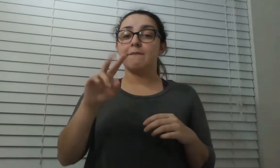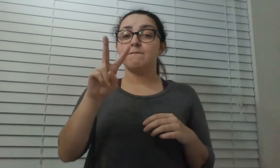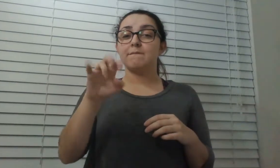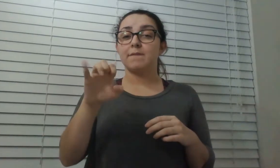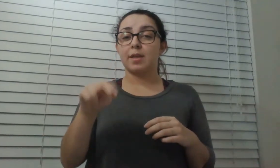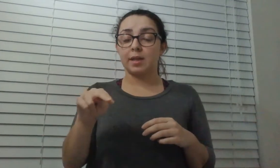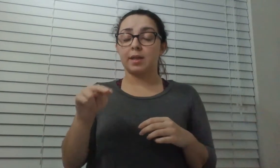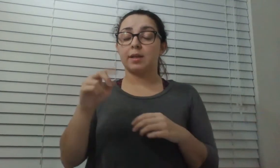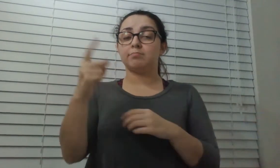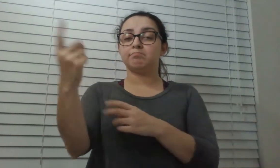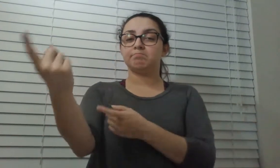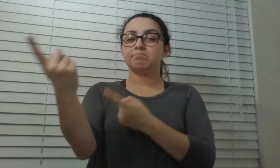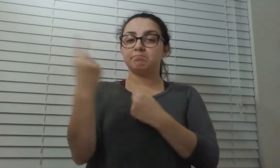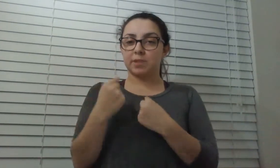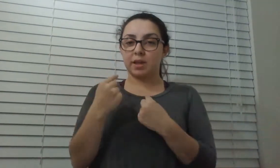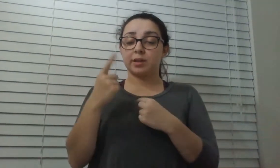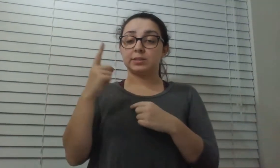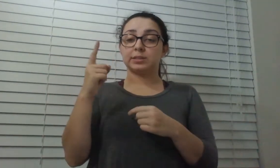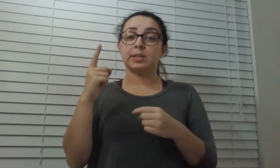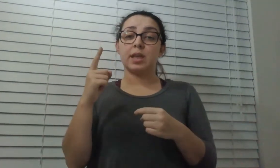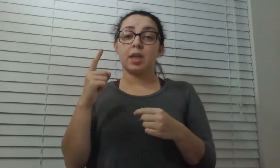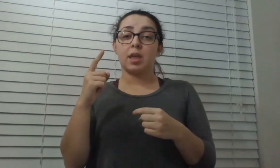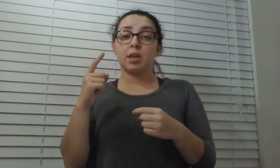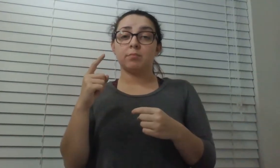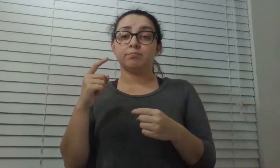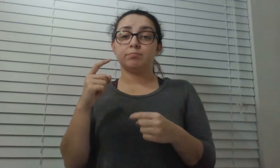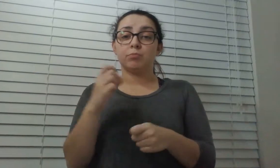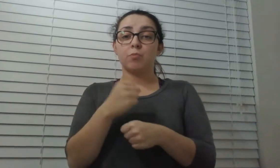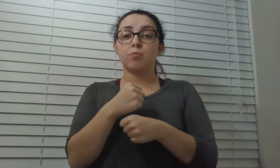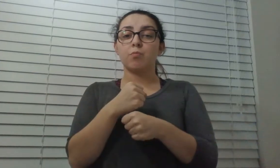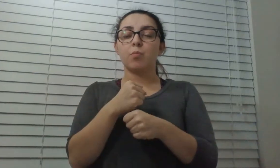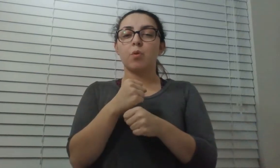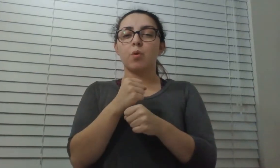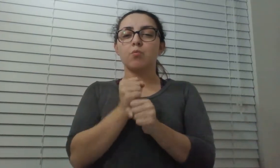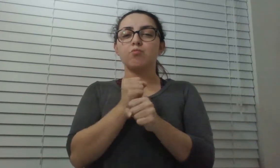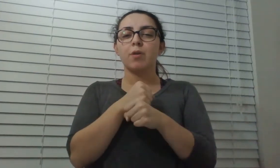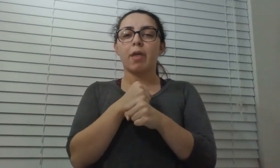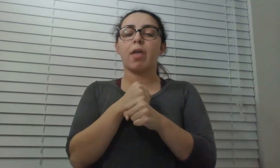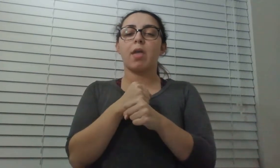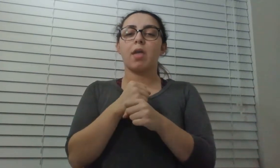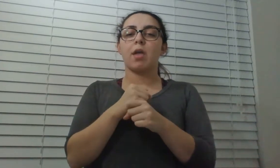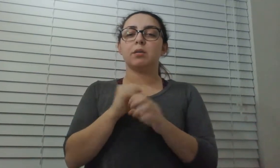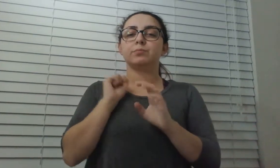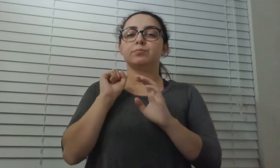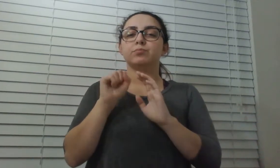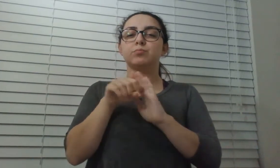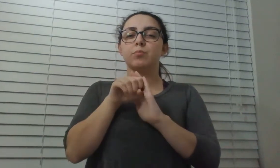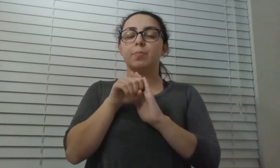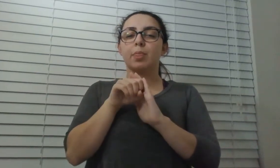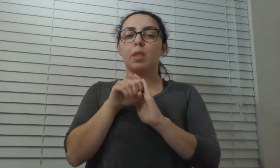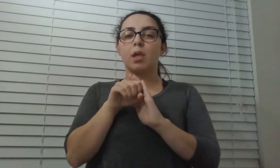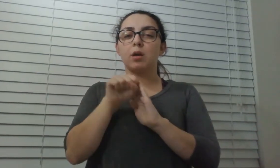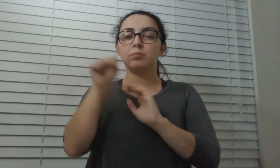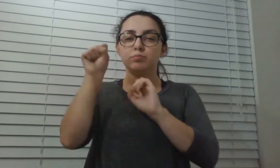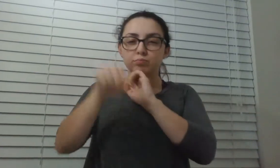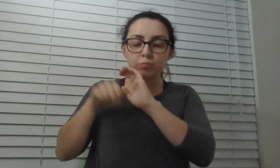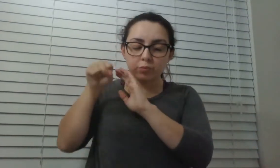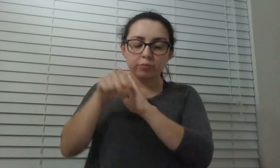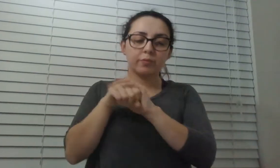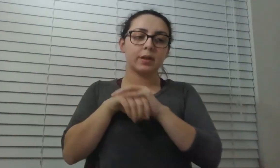a documentary about this very thing, people's connection to objects. I was like, my interest in objects is